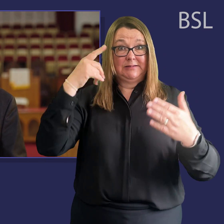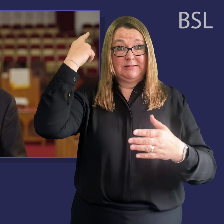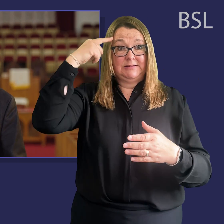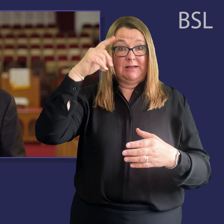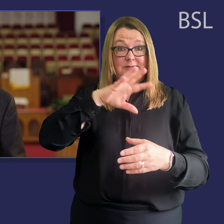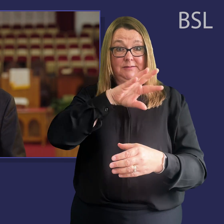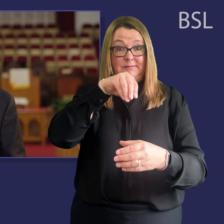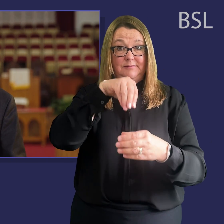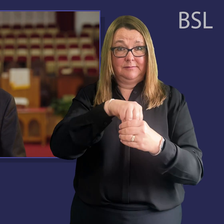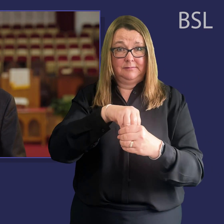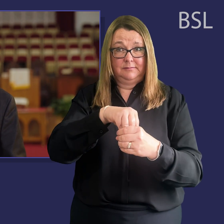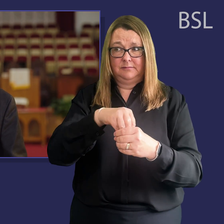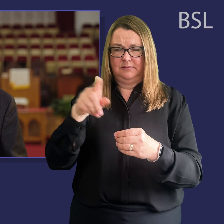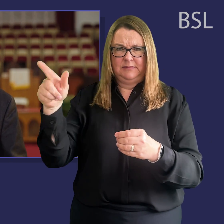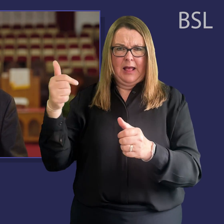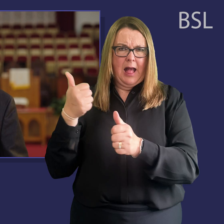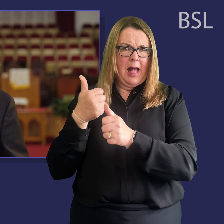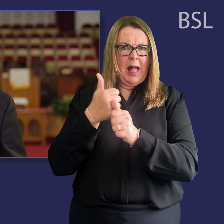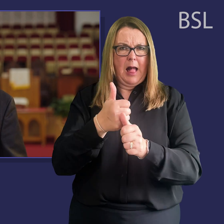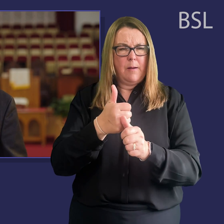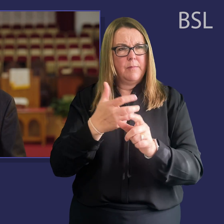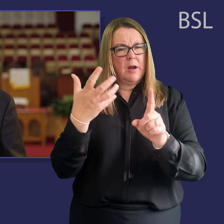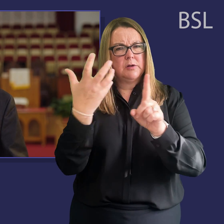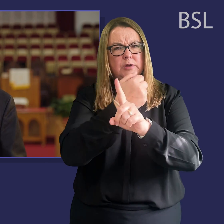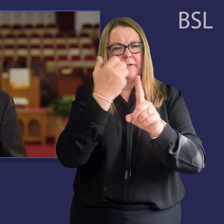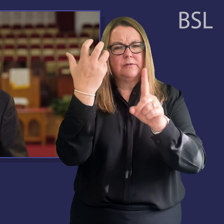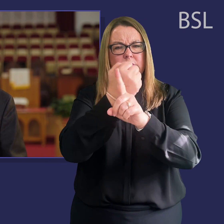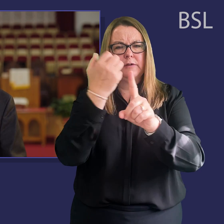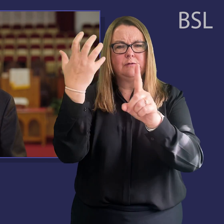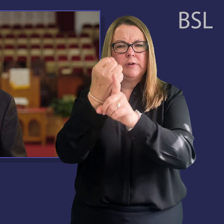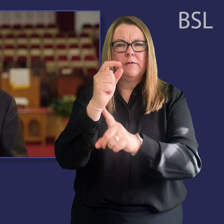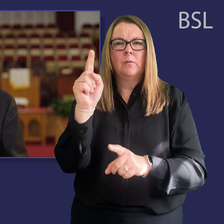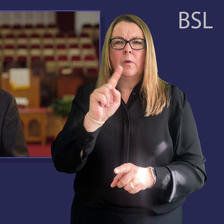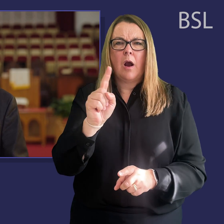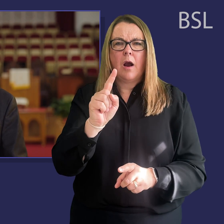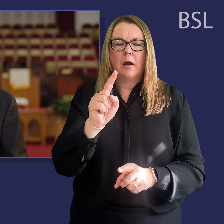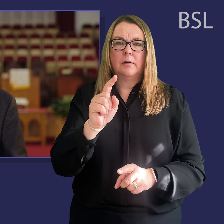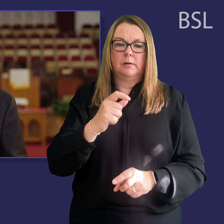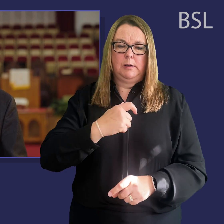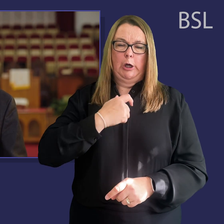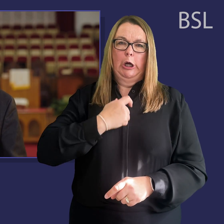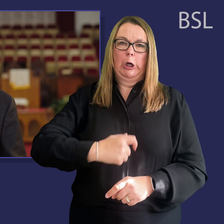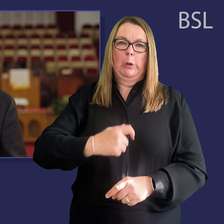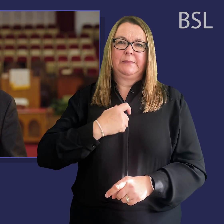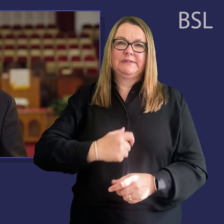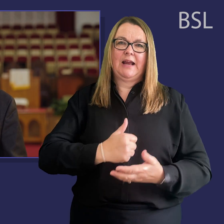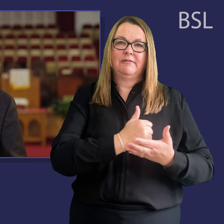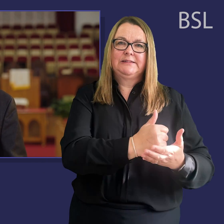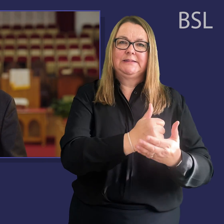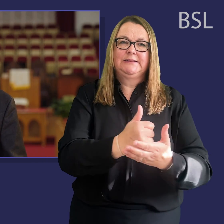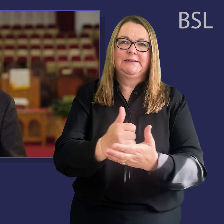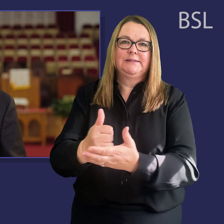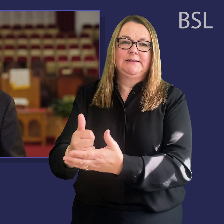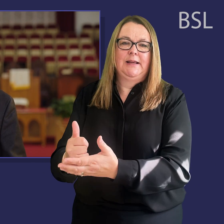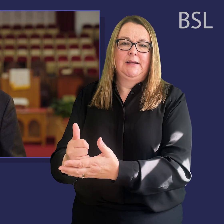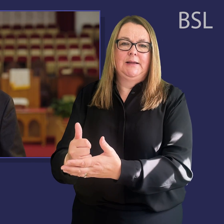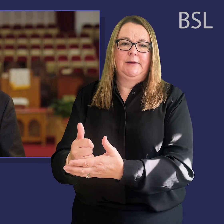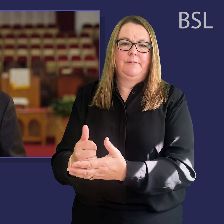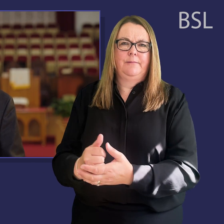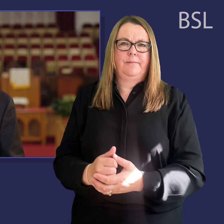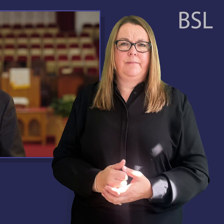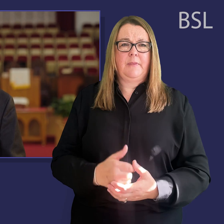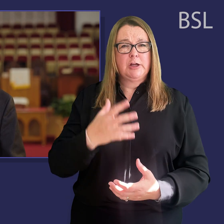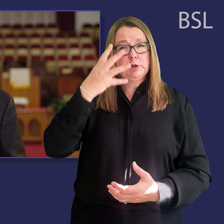accomplishments of humanitarian, spiritual, cultural,